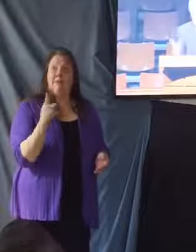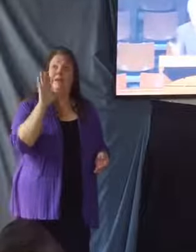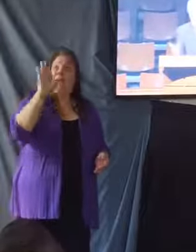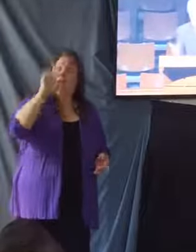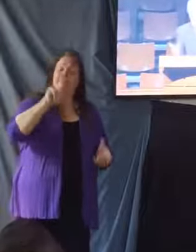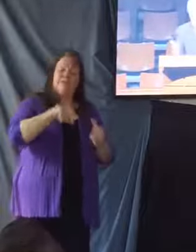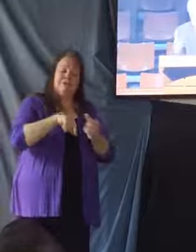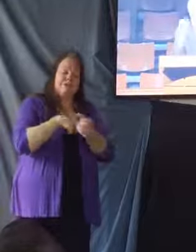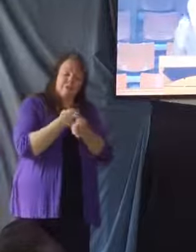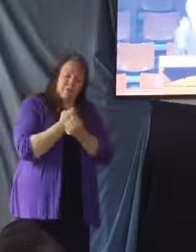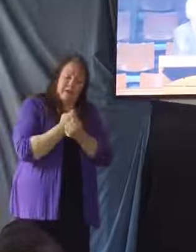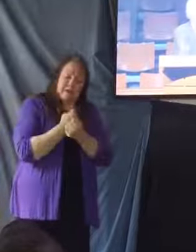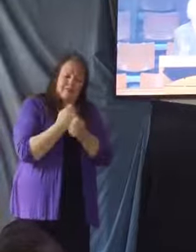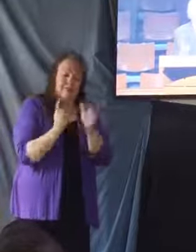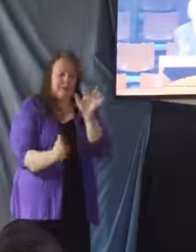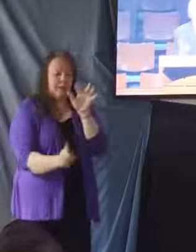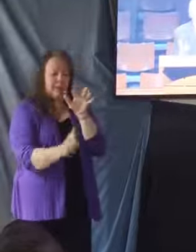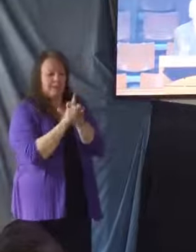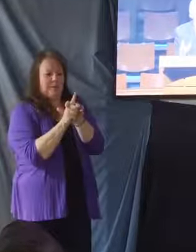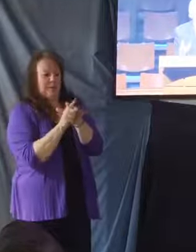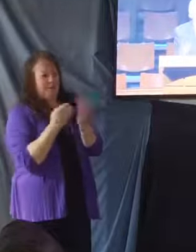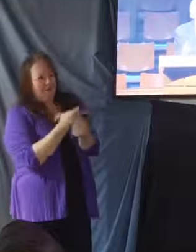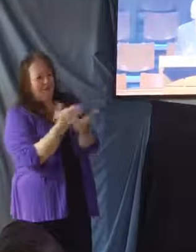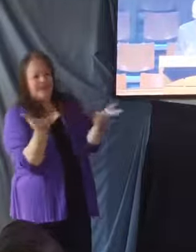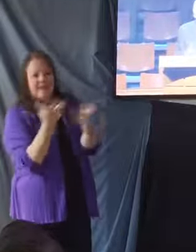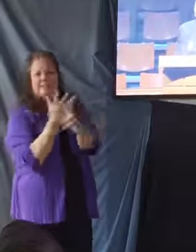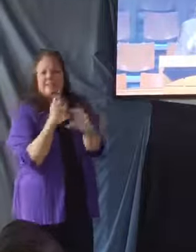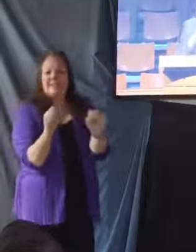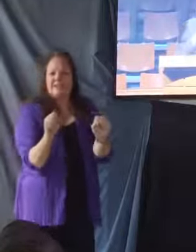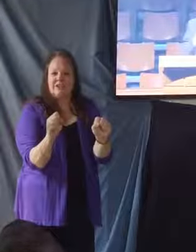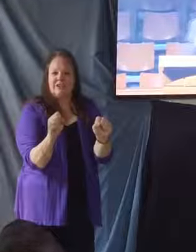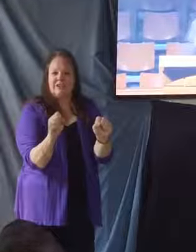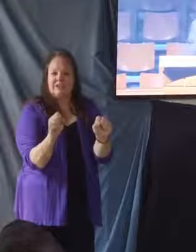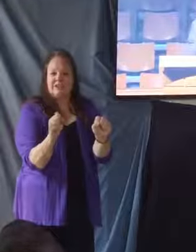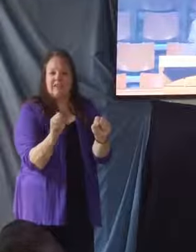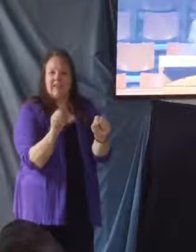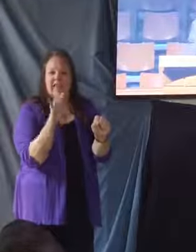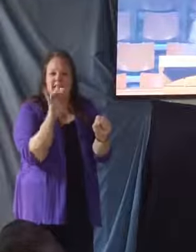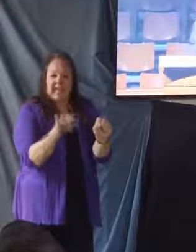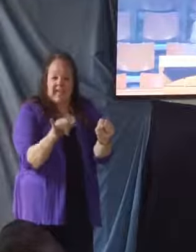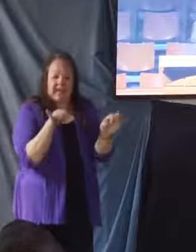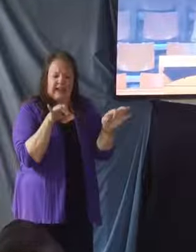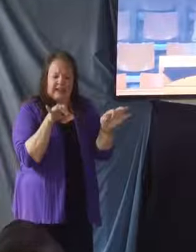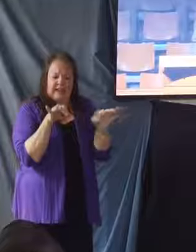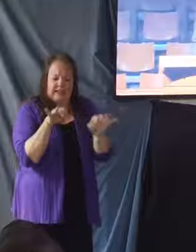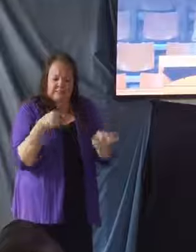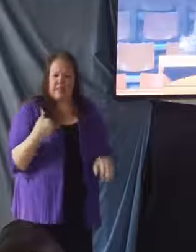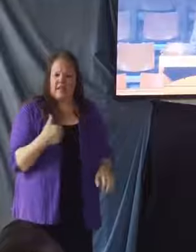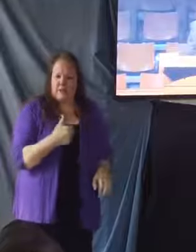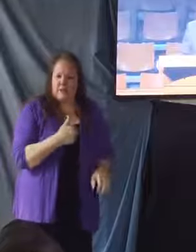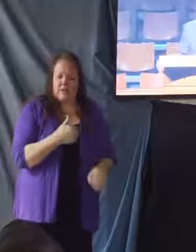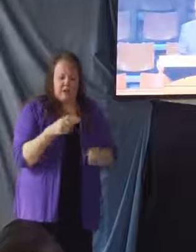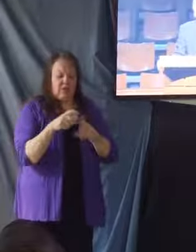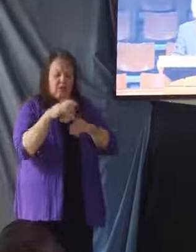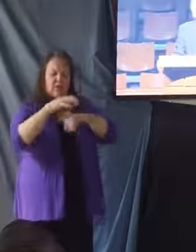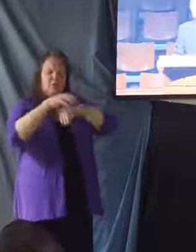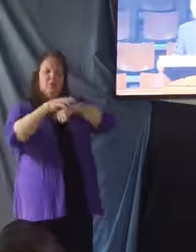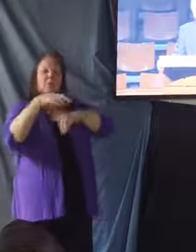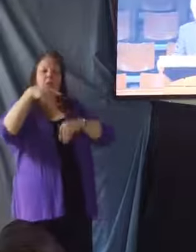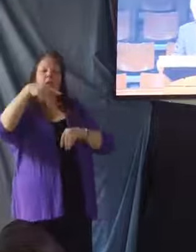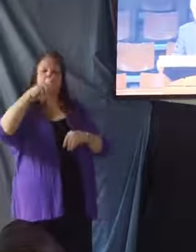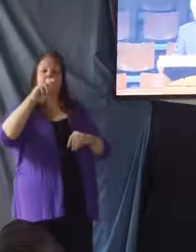grace that has appeared and brought salvation is now instructing us. We get the English word